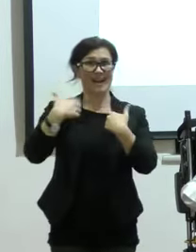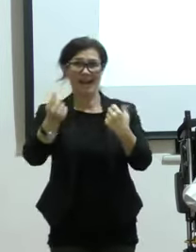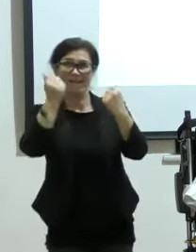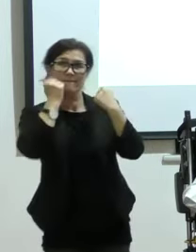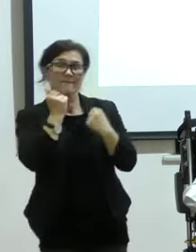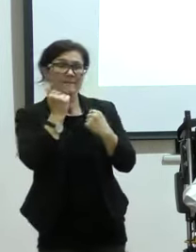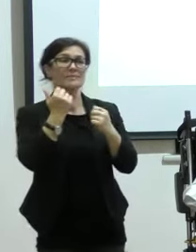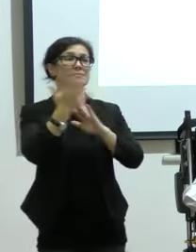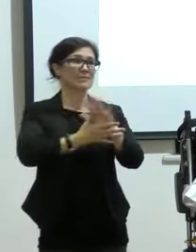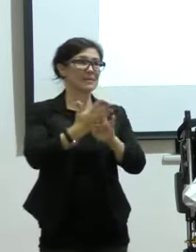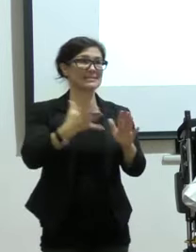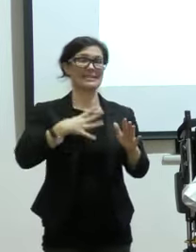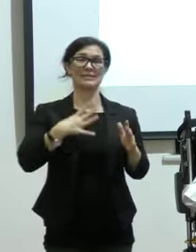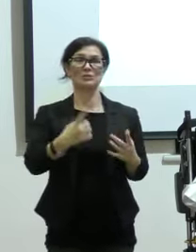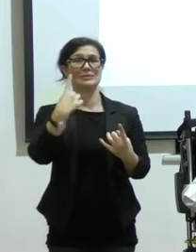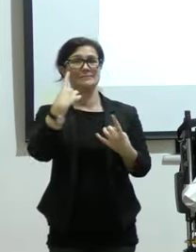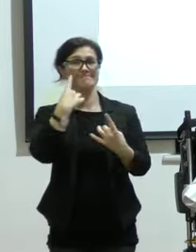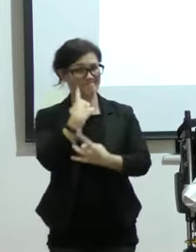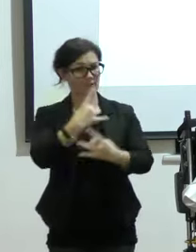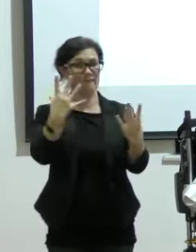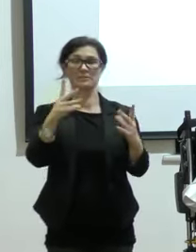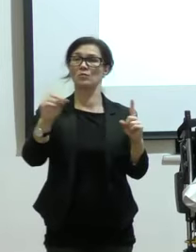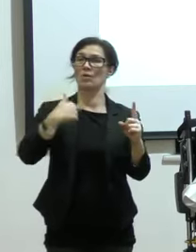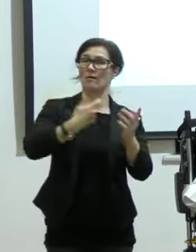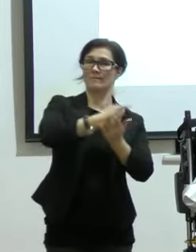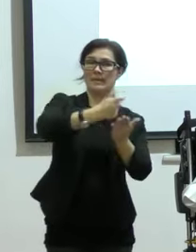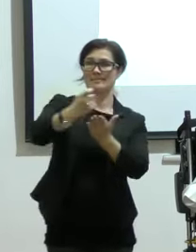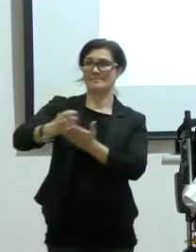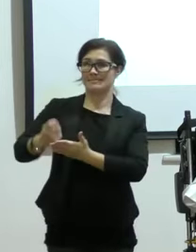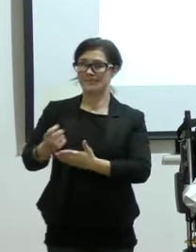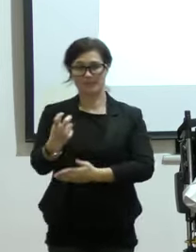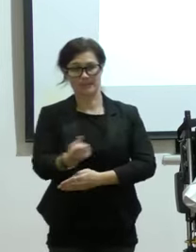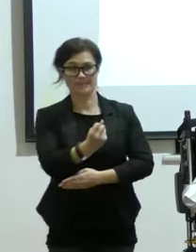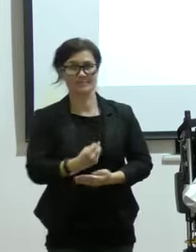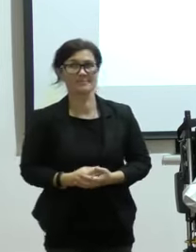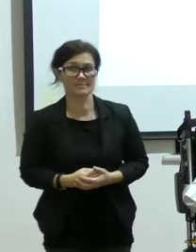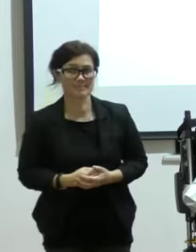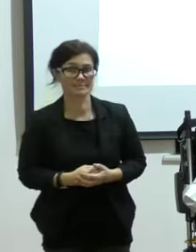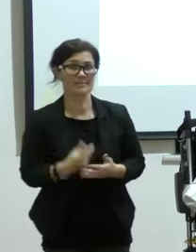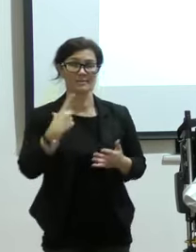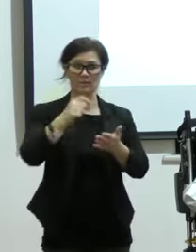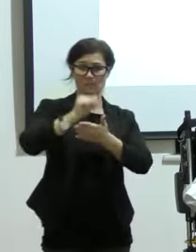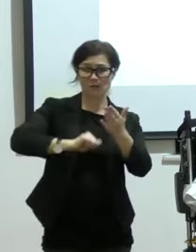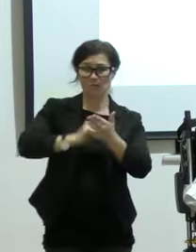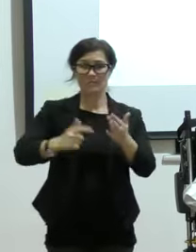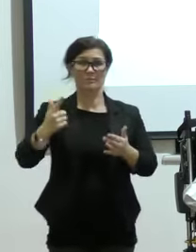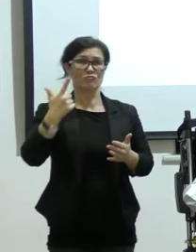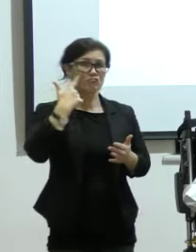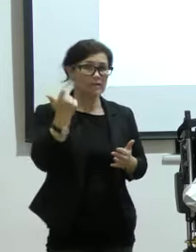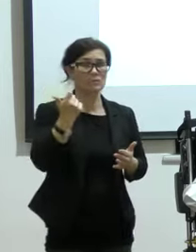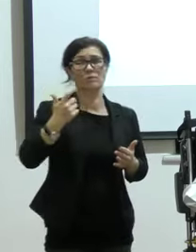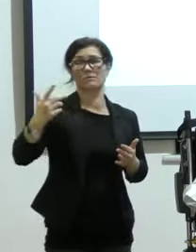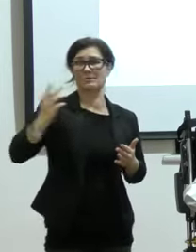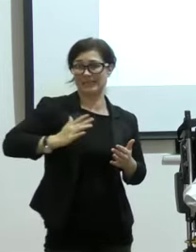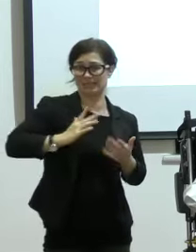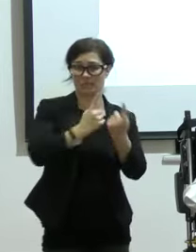transparent around the funding that they've given you to use to purchase reasonable and necessary things. So